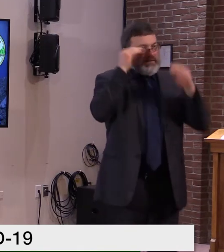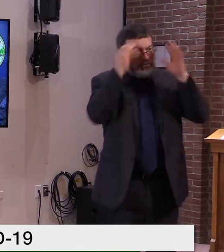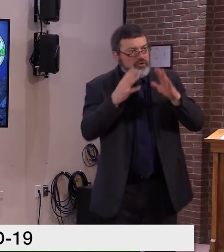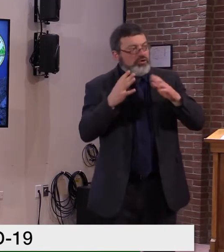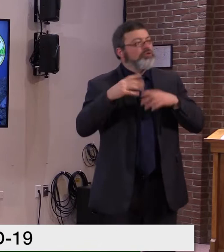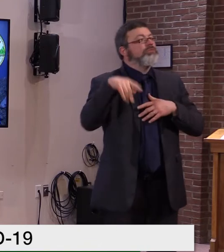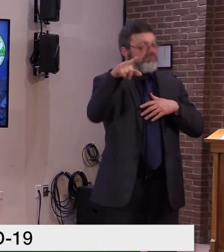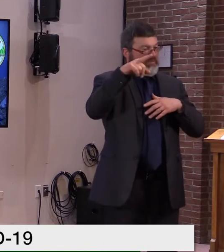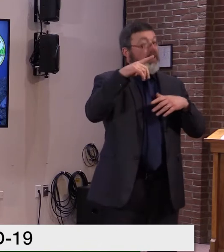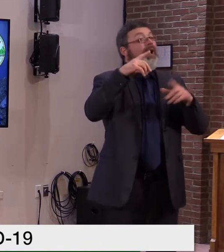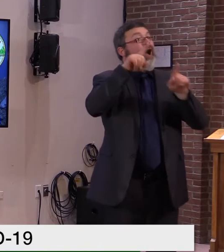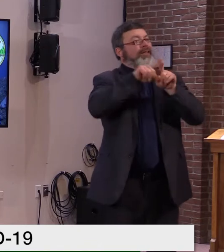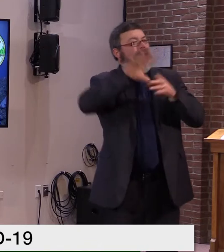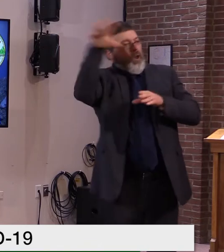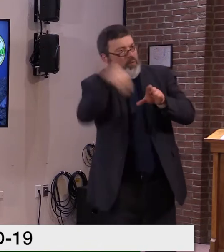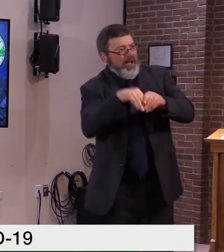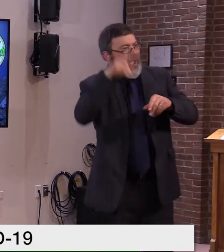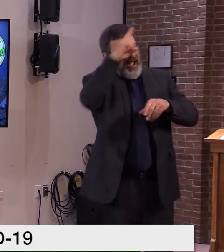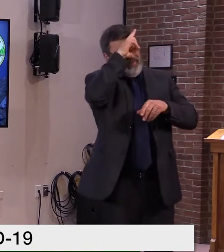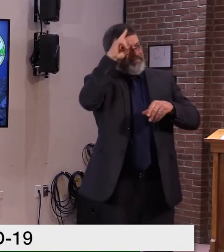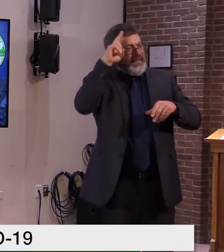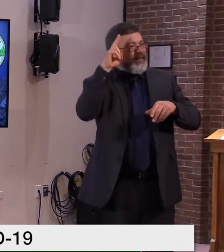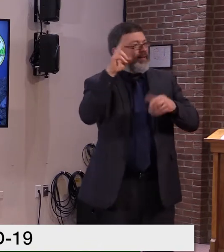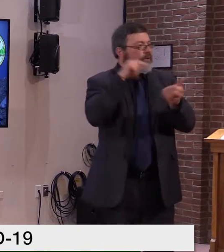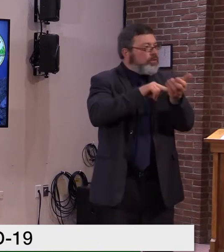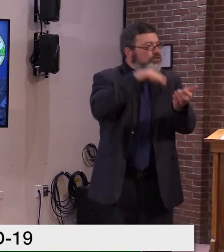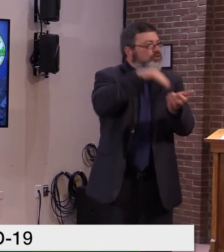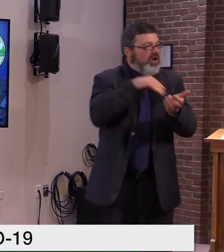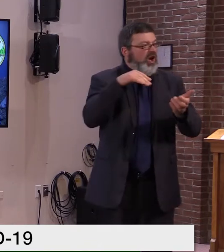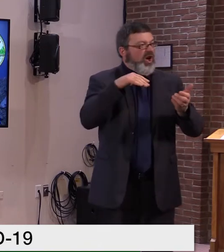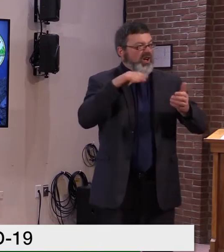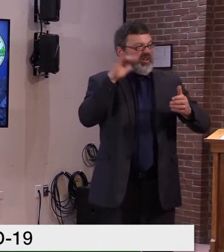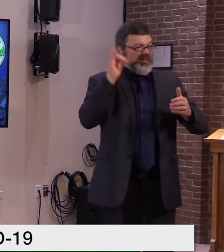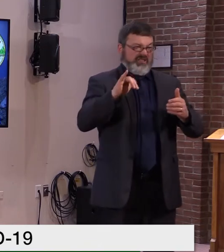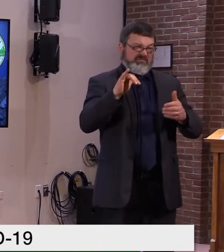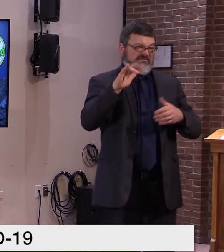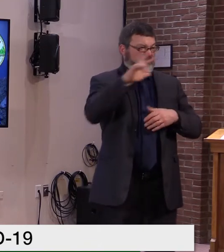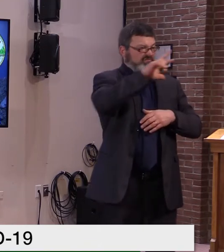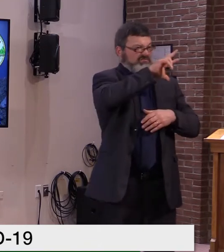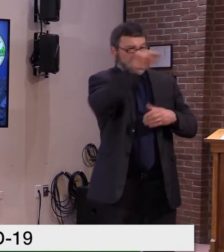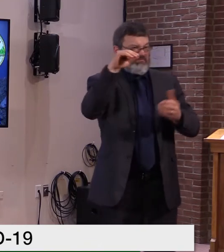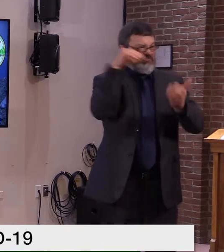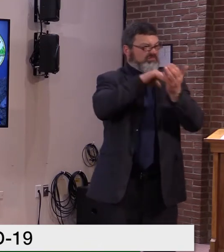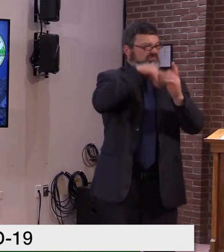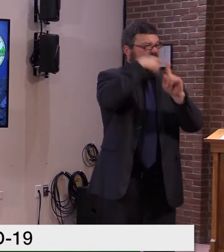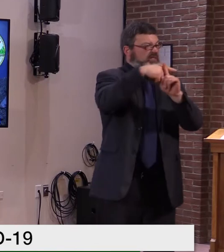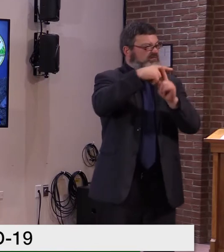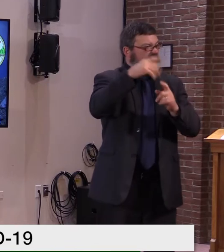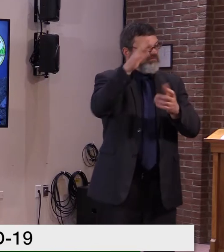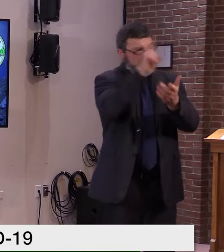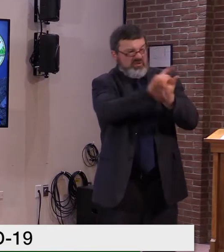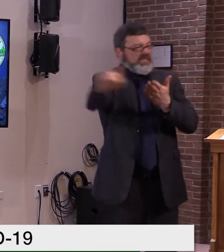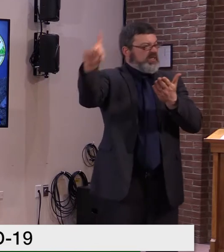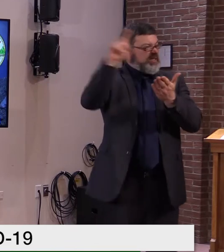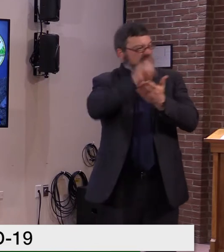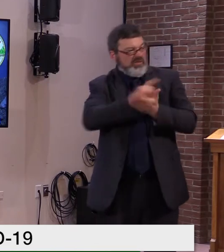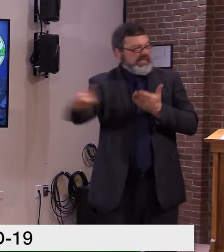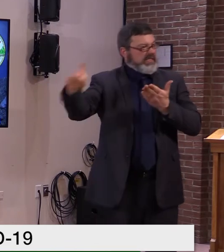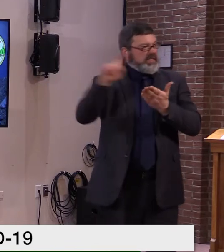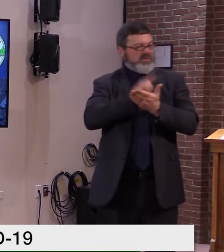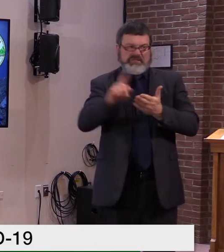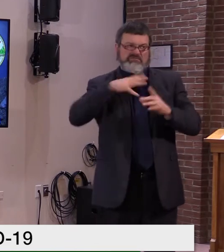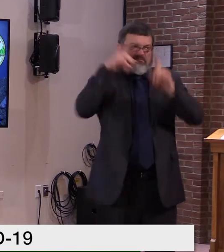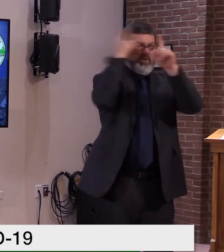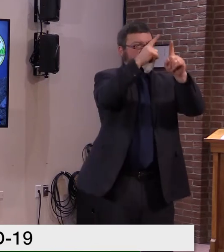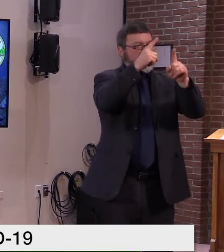approximately 30,000 plus tests a week with everything that comes online. In addition, we are